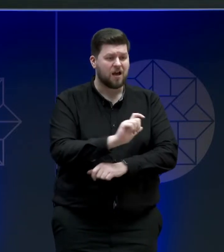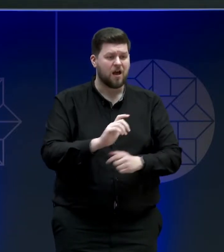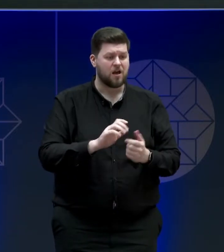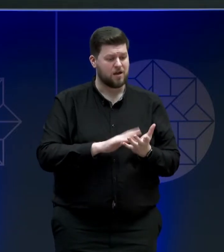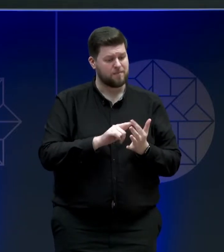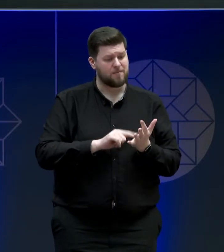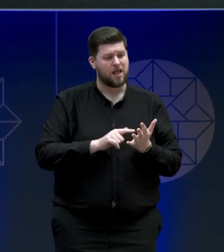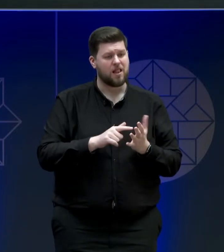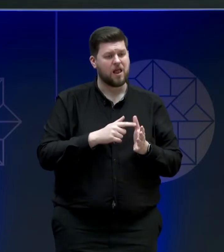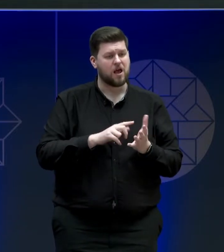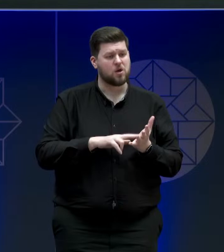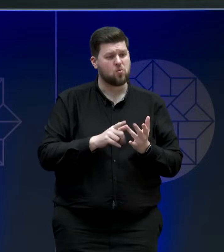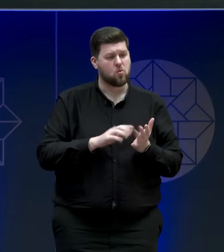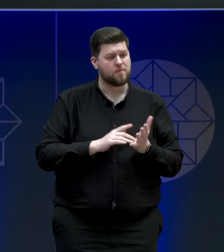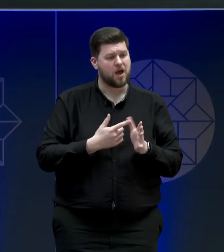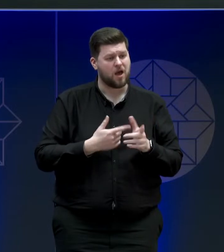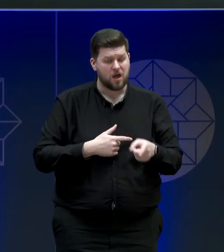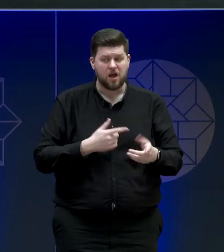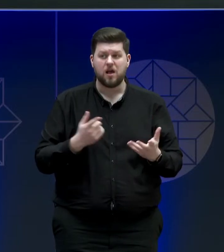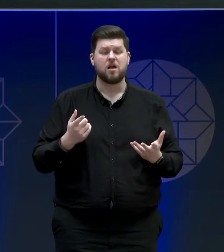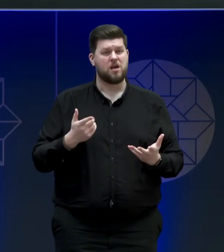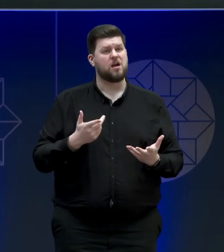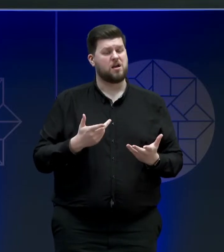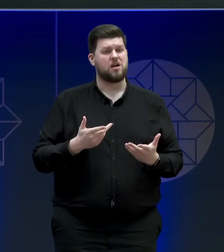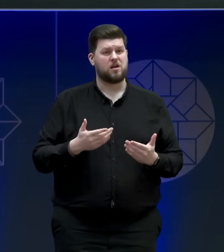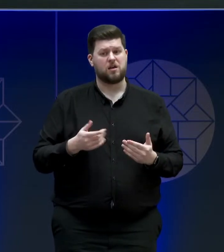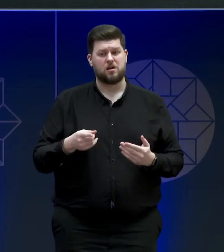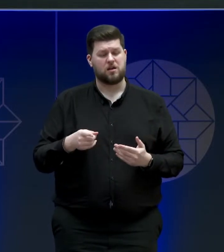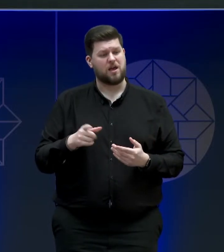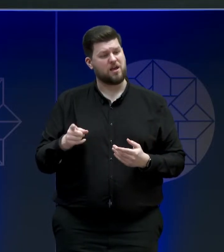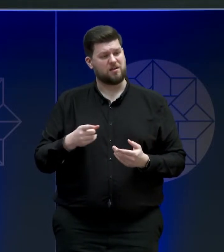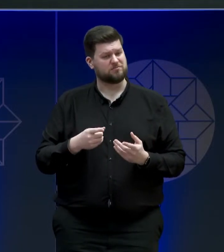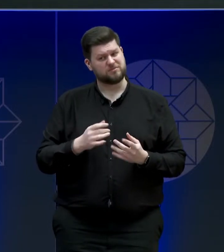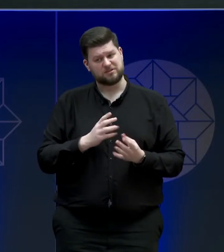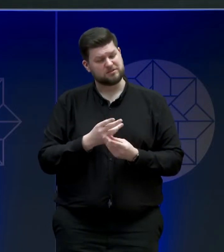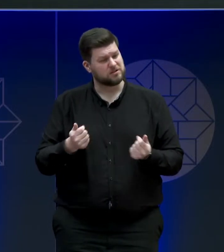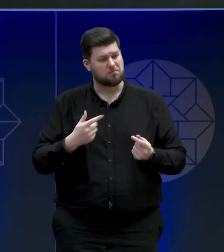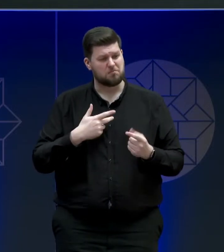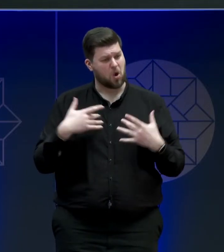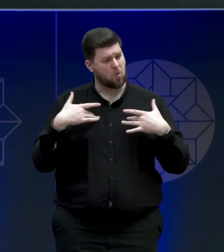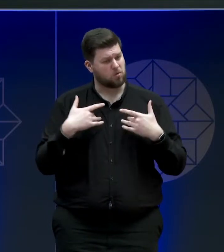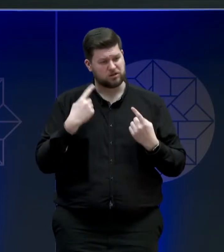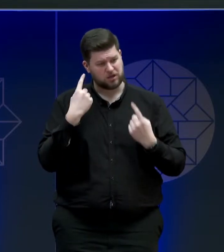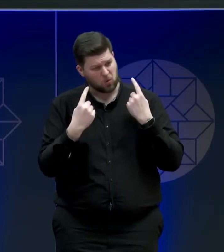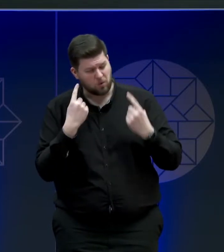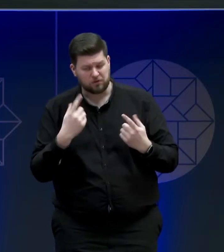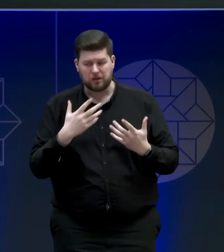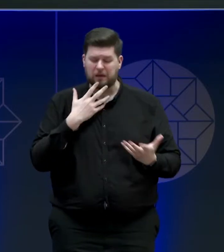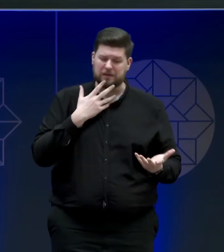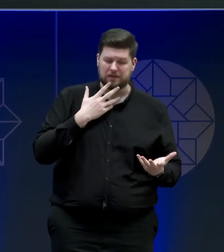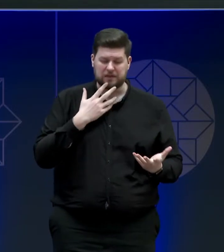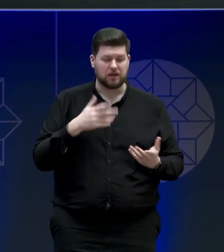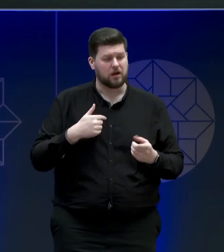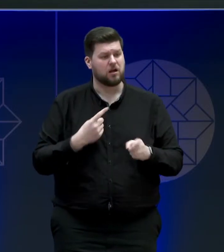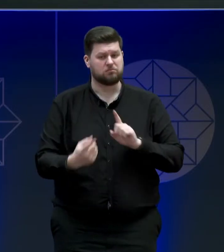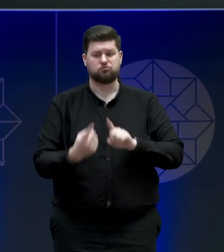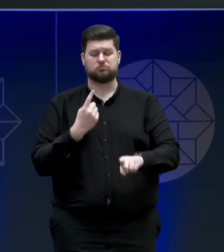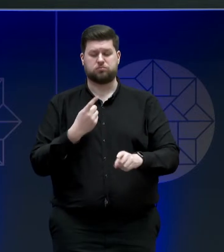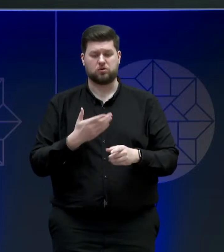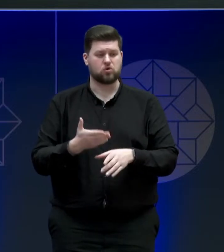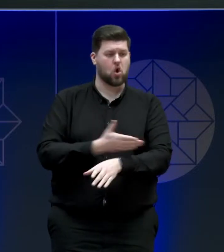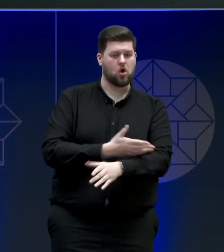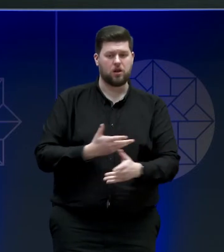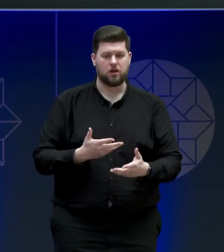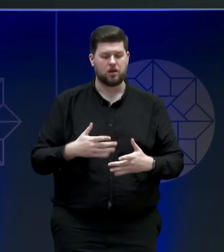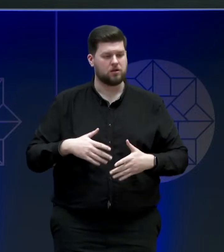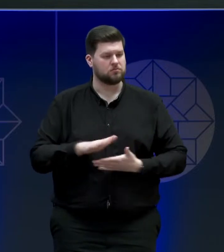get a reassurance in your mind or the need for further intervention, the better. And so I